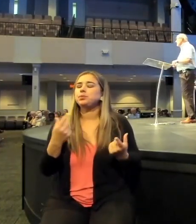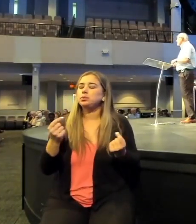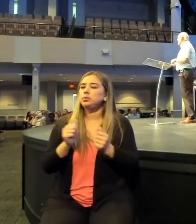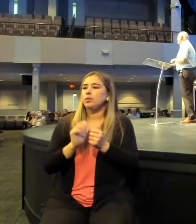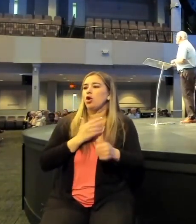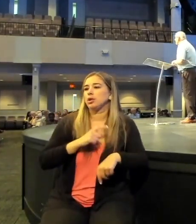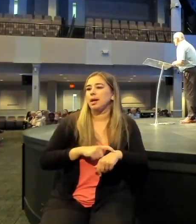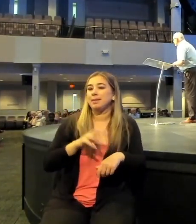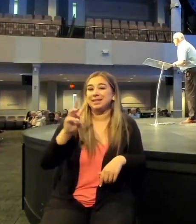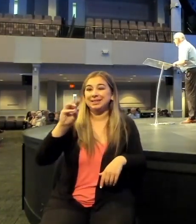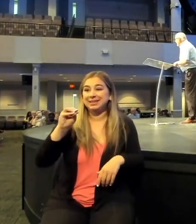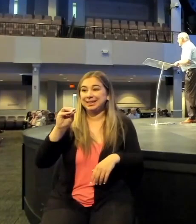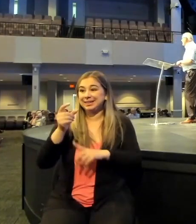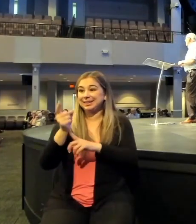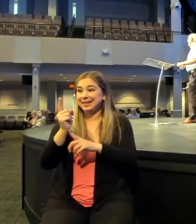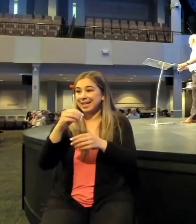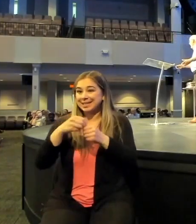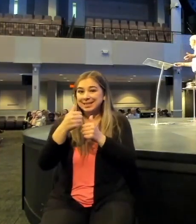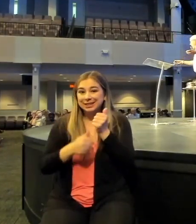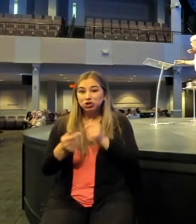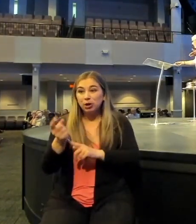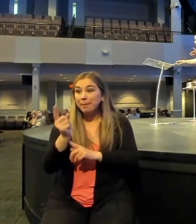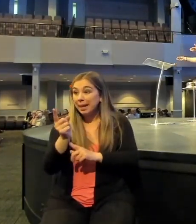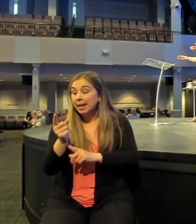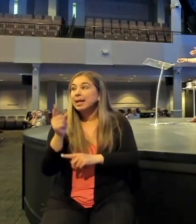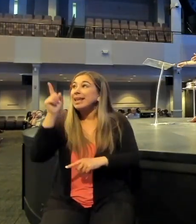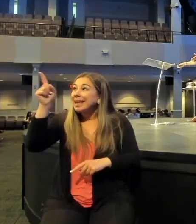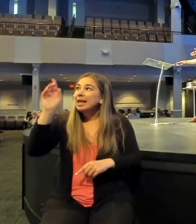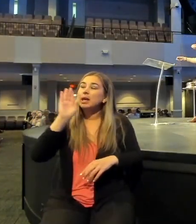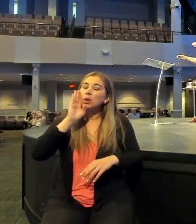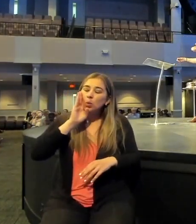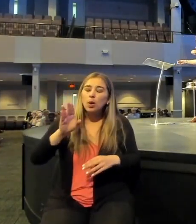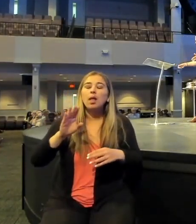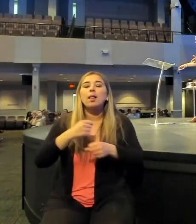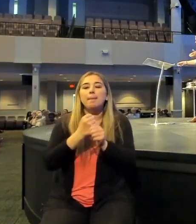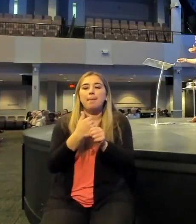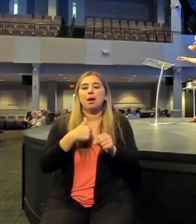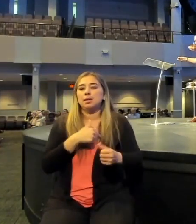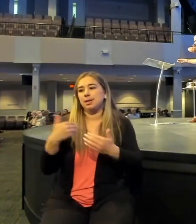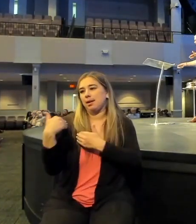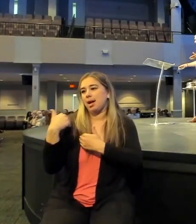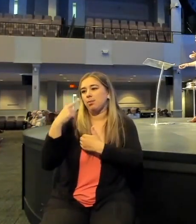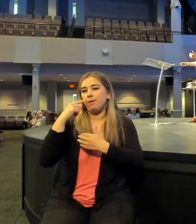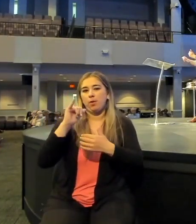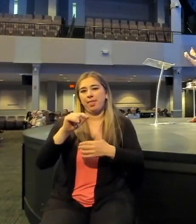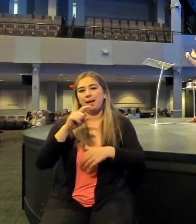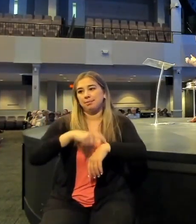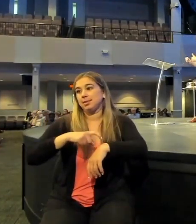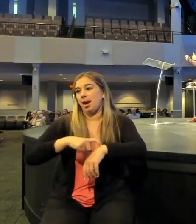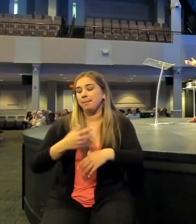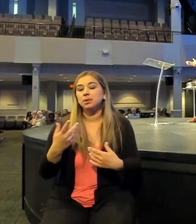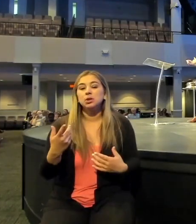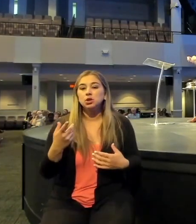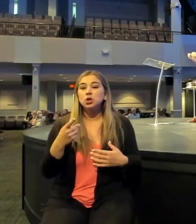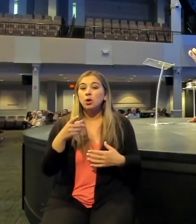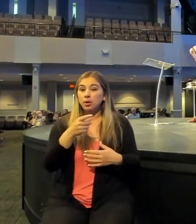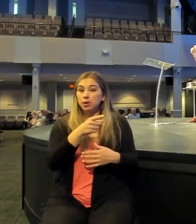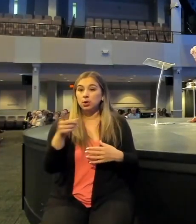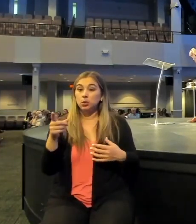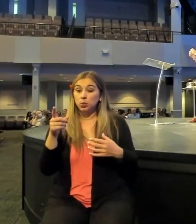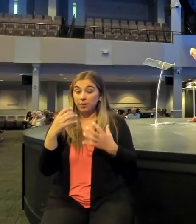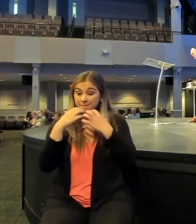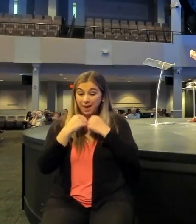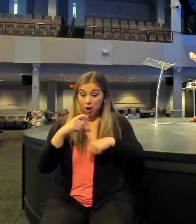60 seconds in every minute. God will hold us accountable for what we did with that time. And so to value time,